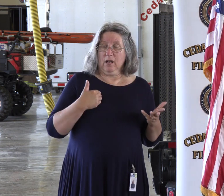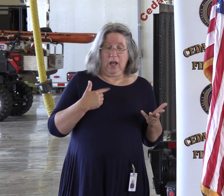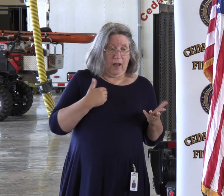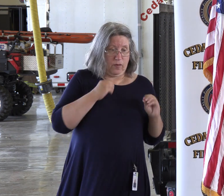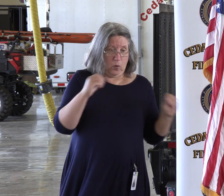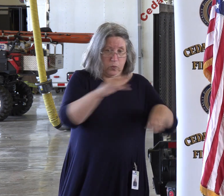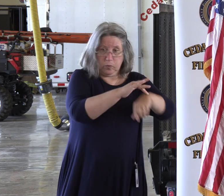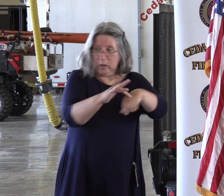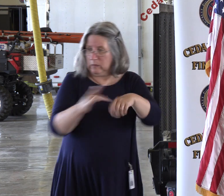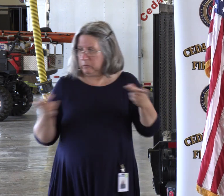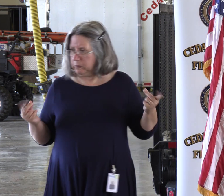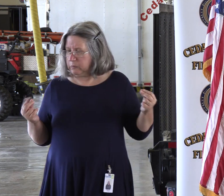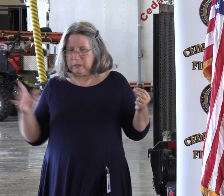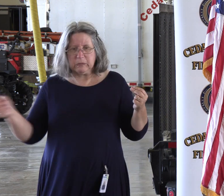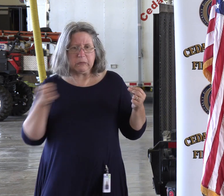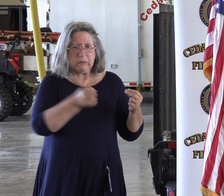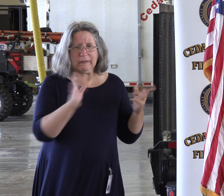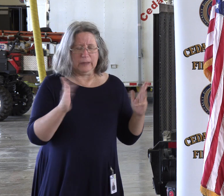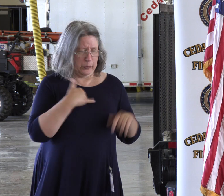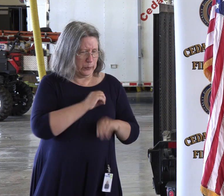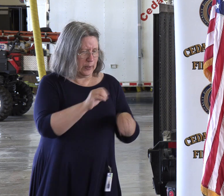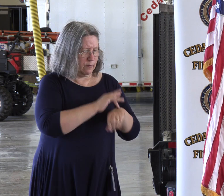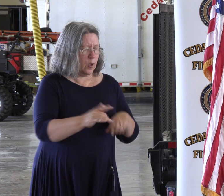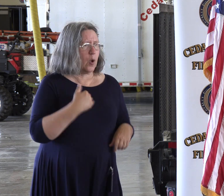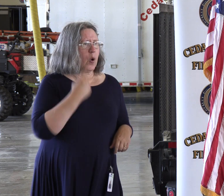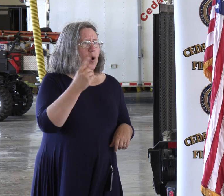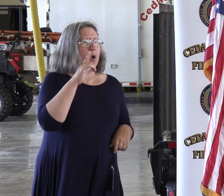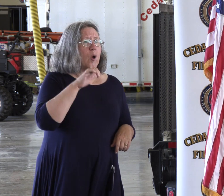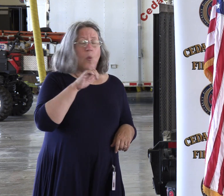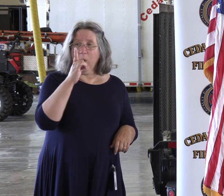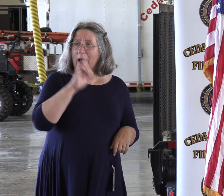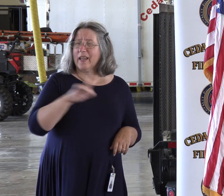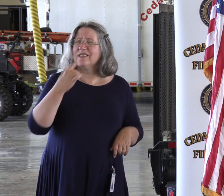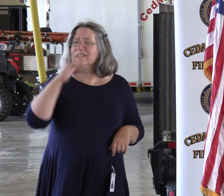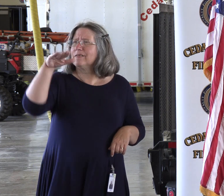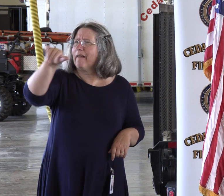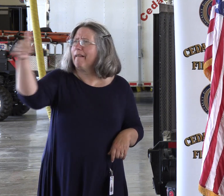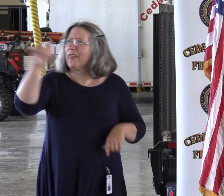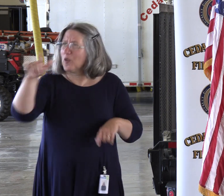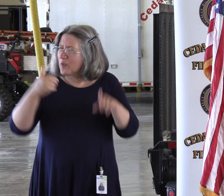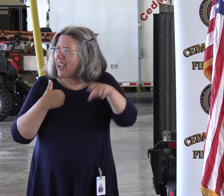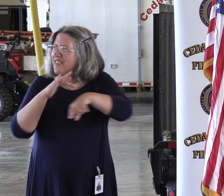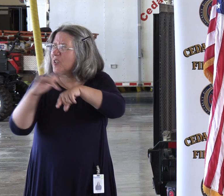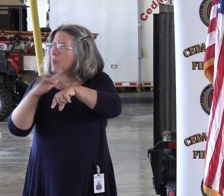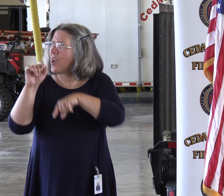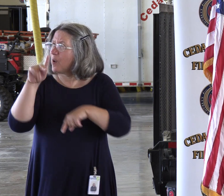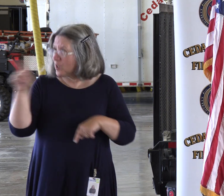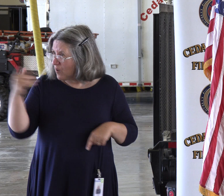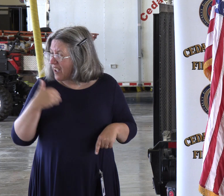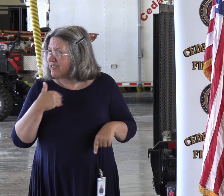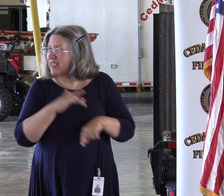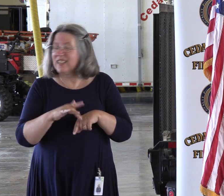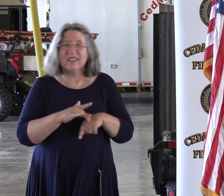go. I've heard of at least one of them that was reaching out to other landlords in other apartment complexes